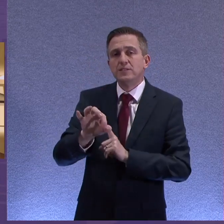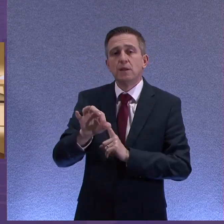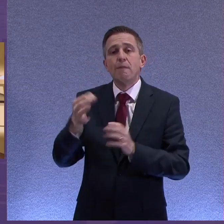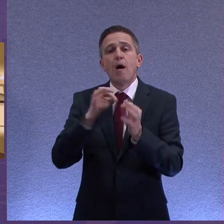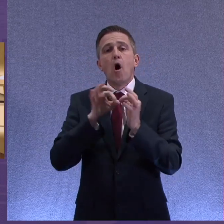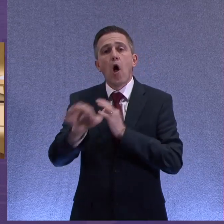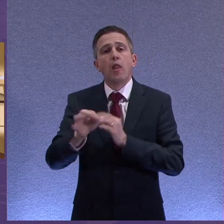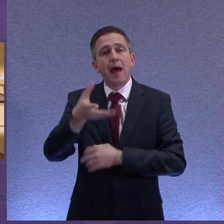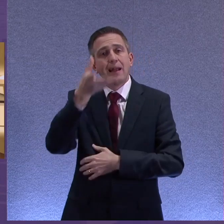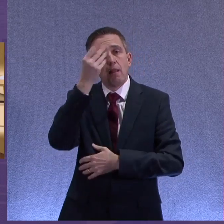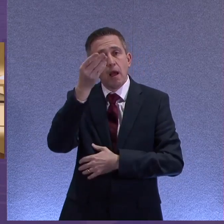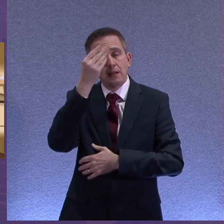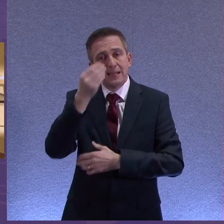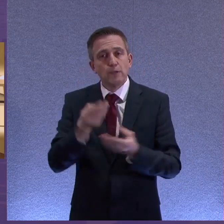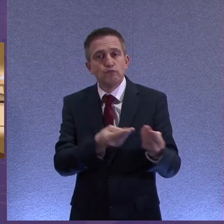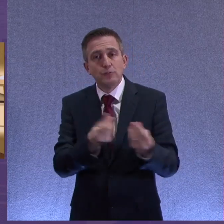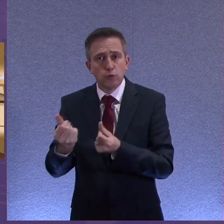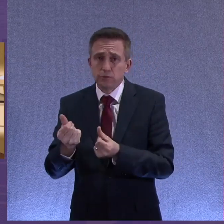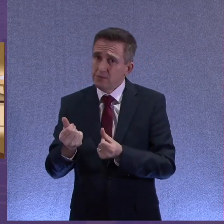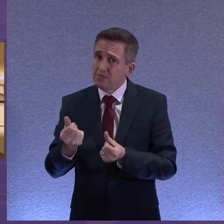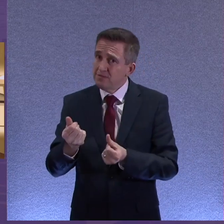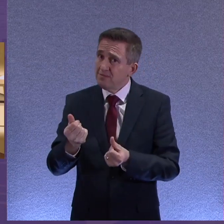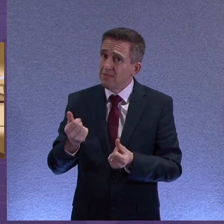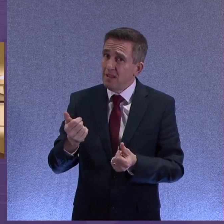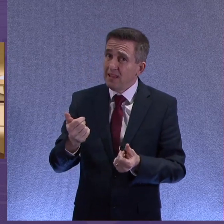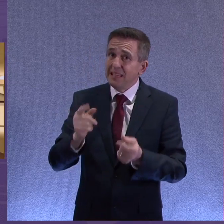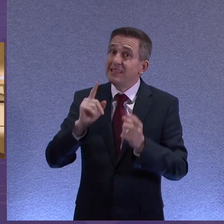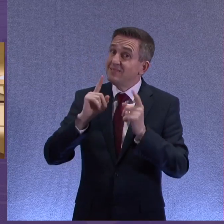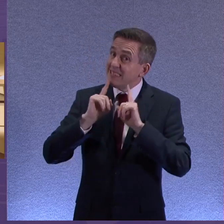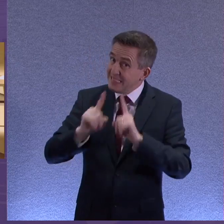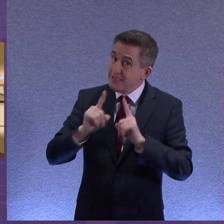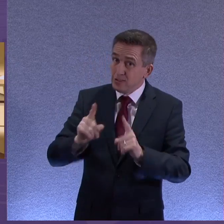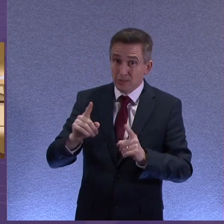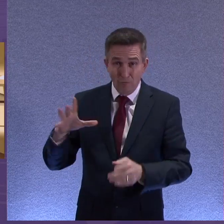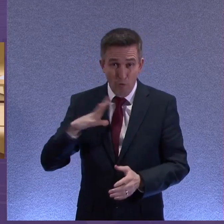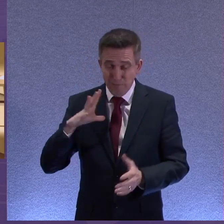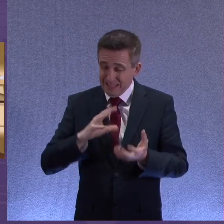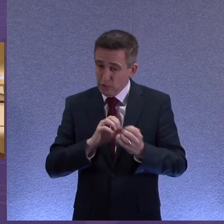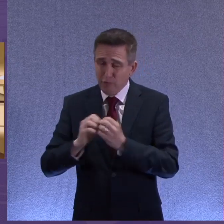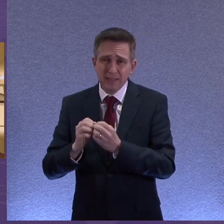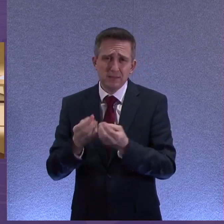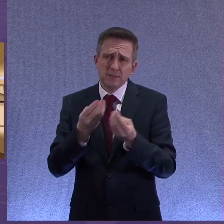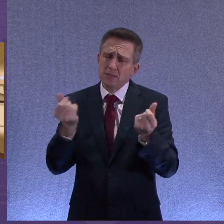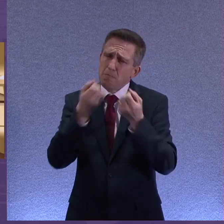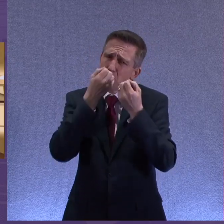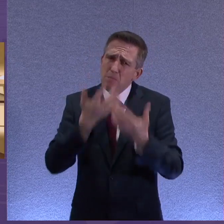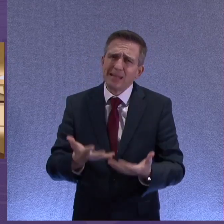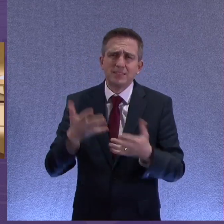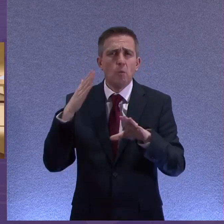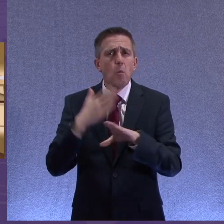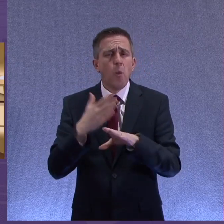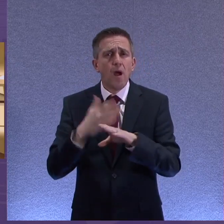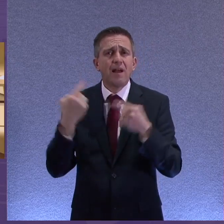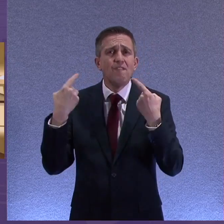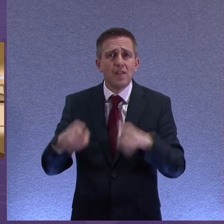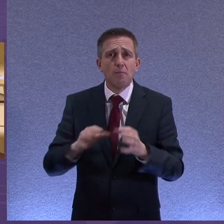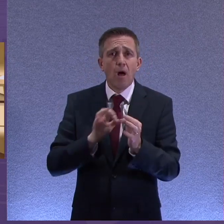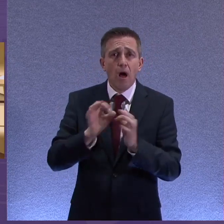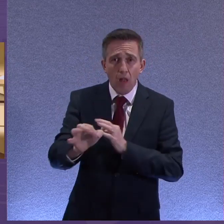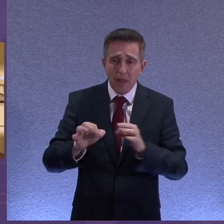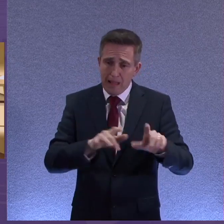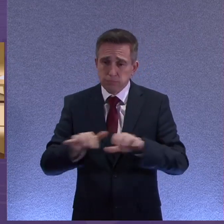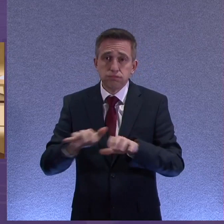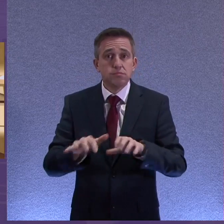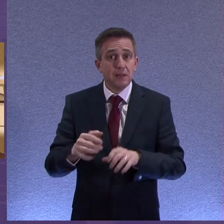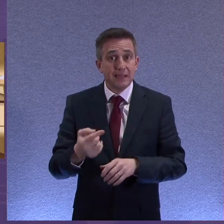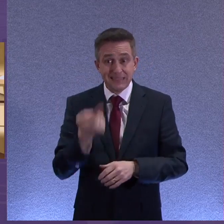huge amount of really outstanding work being done by teachers around the country. I know that the Swinney household yesterday